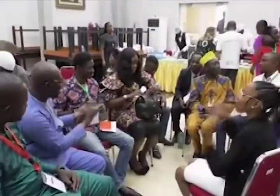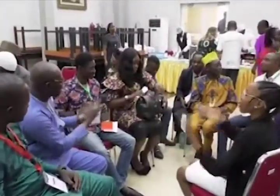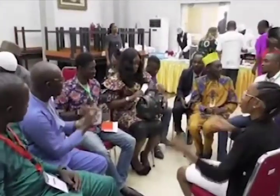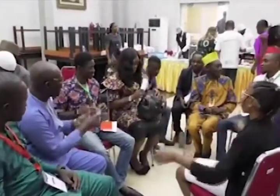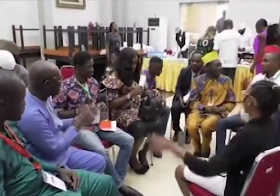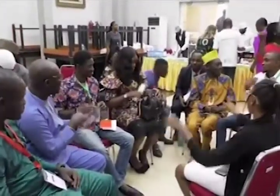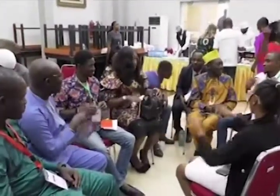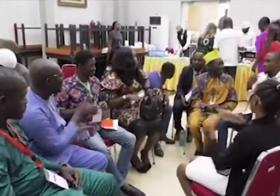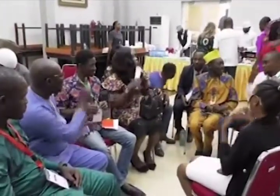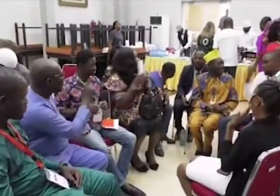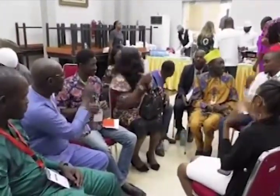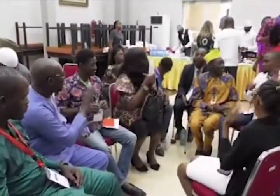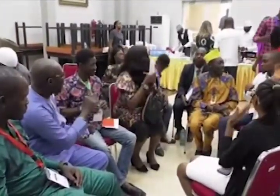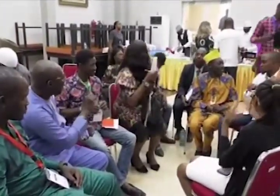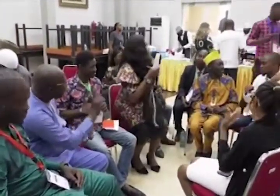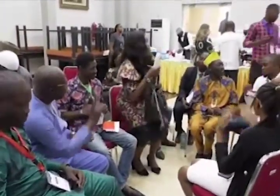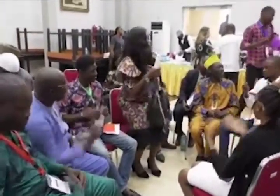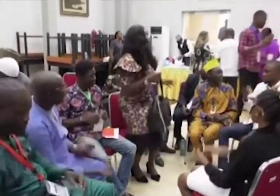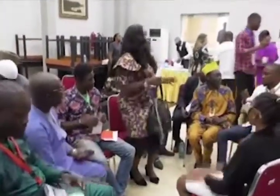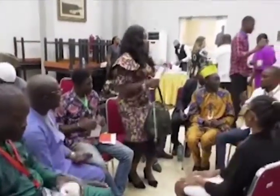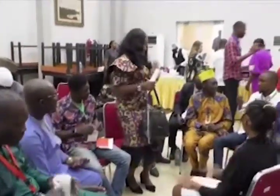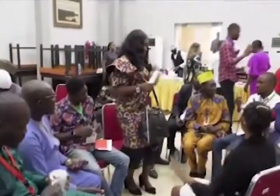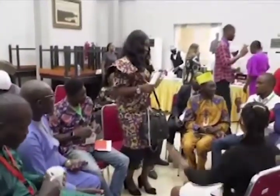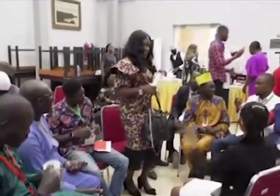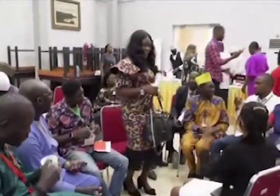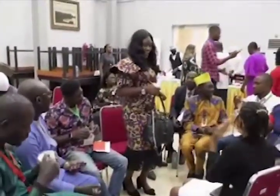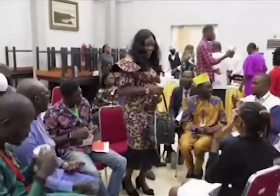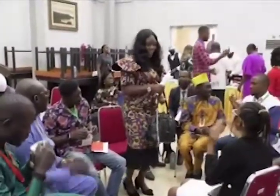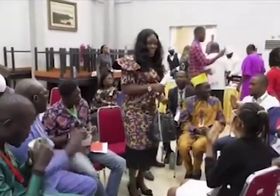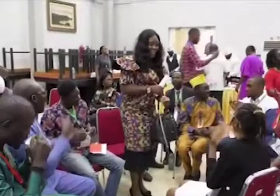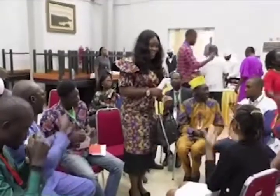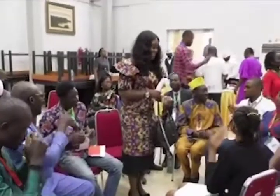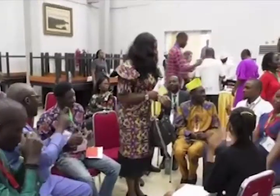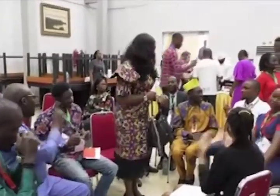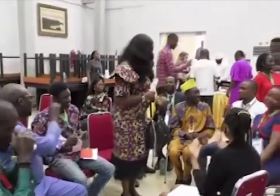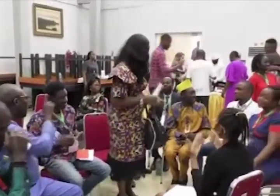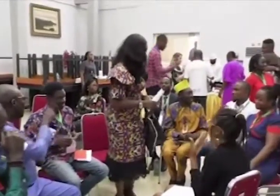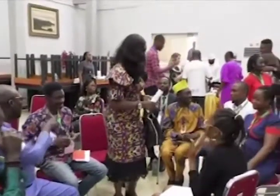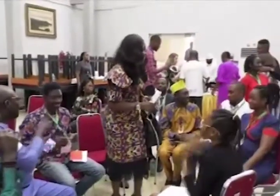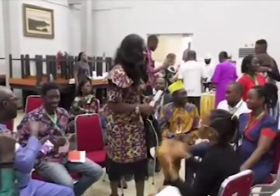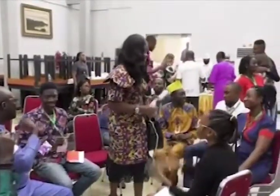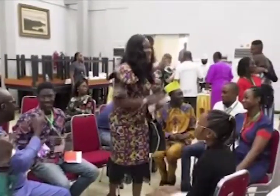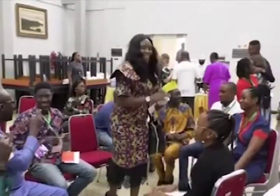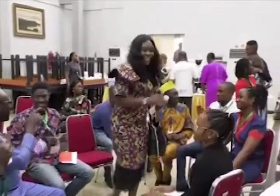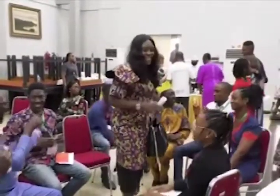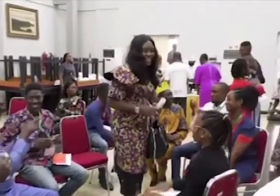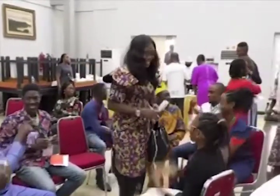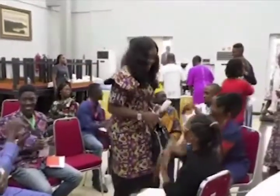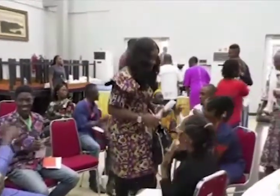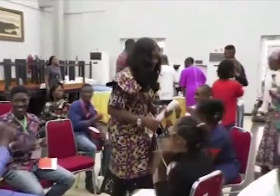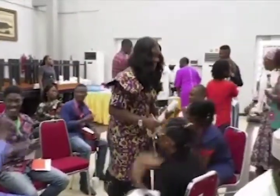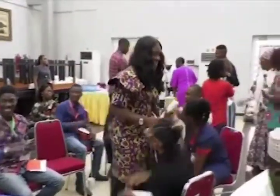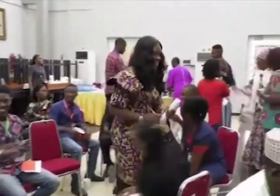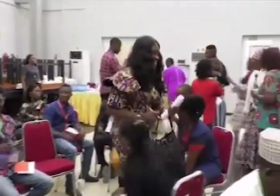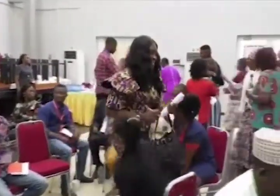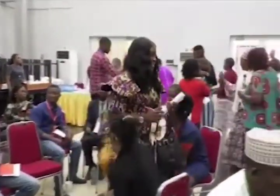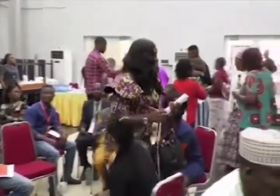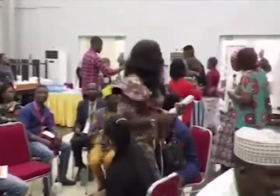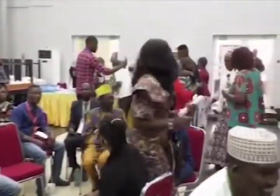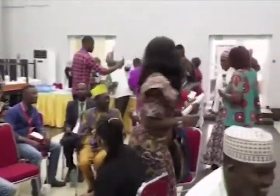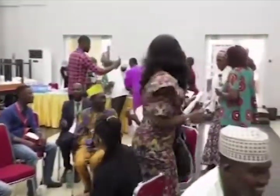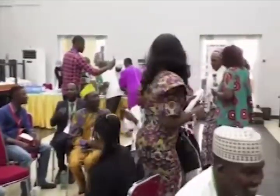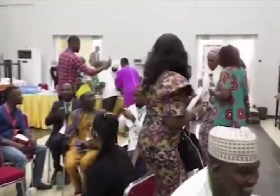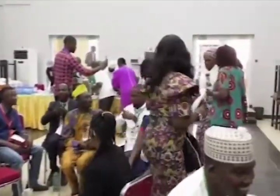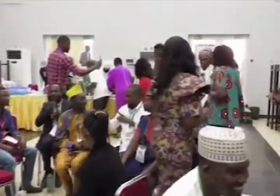training, which began online five months ago, is expected to aid teachers across Nigeria to help deaf children have